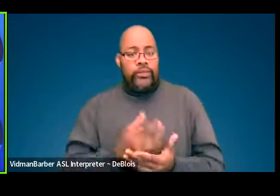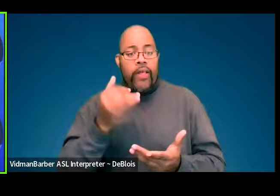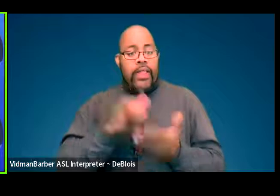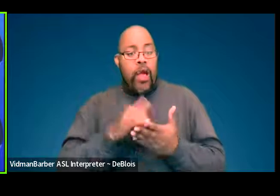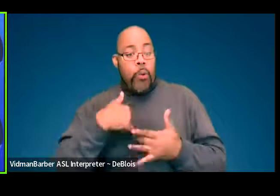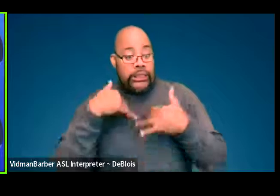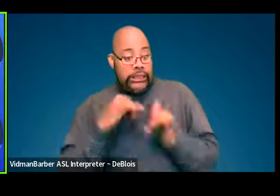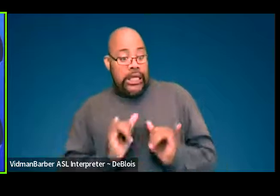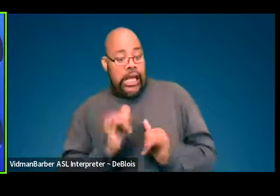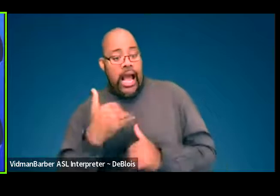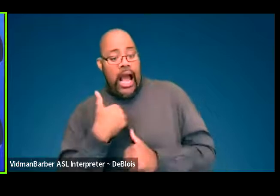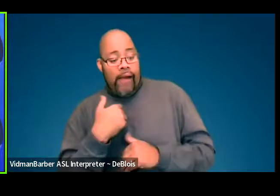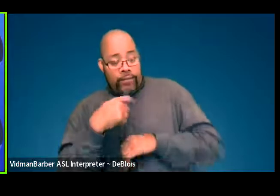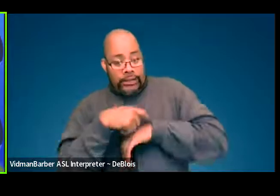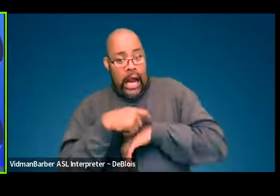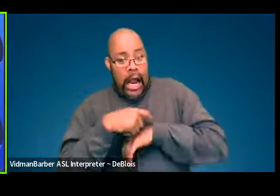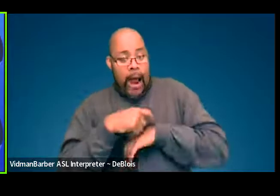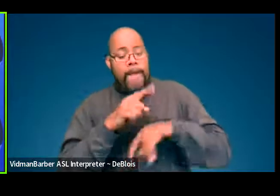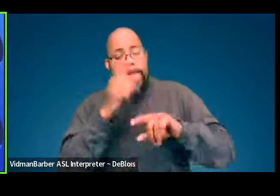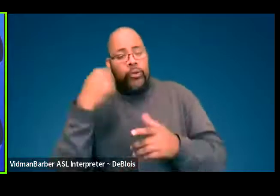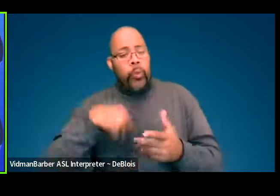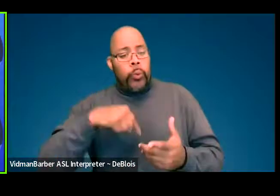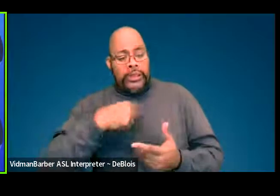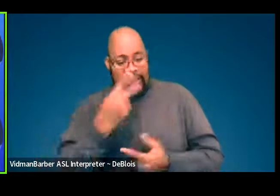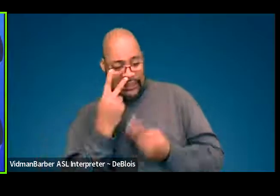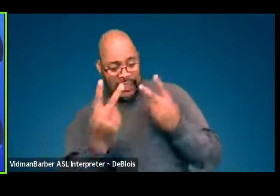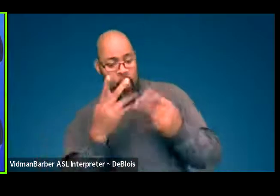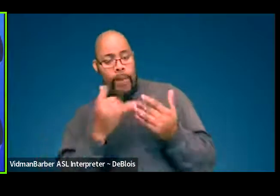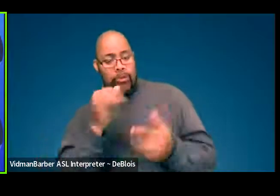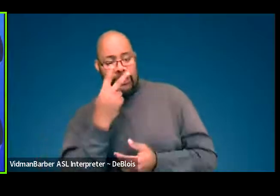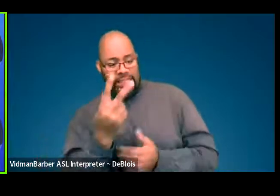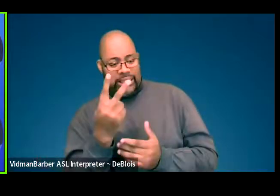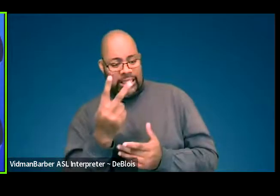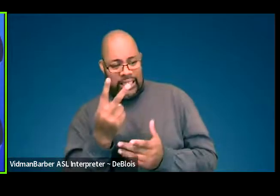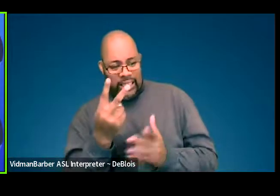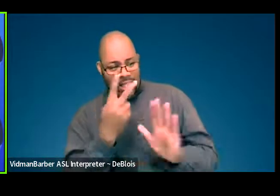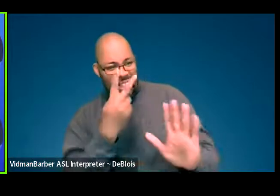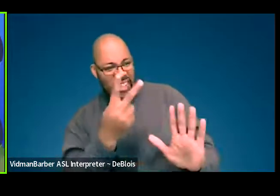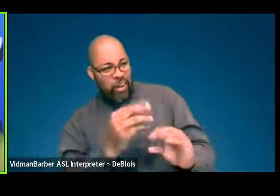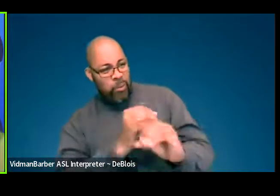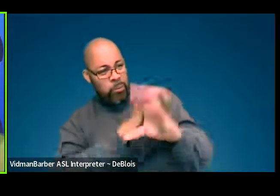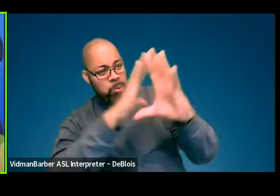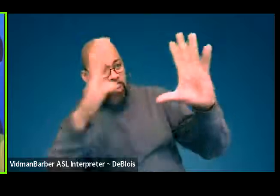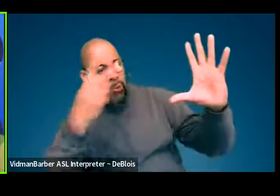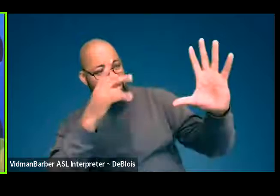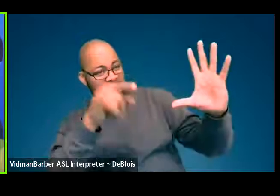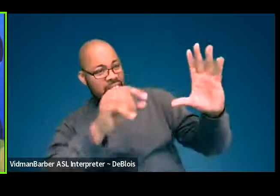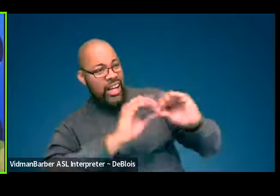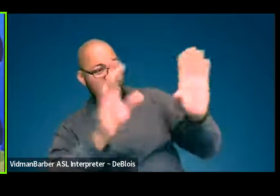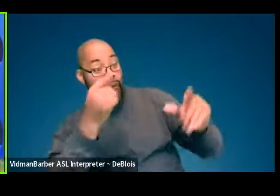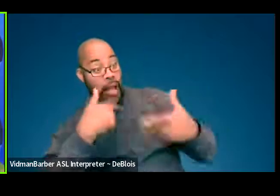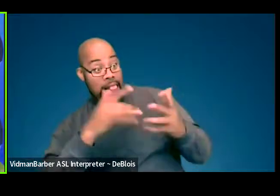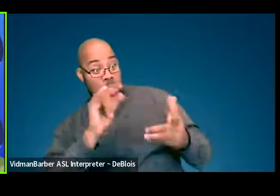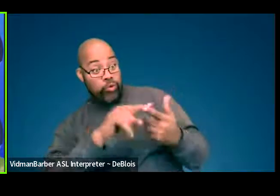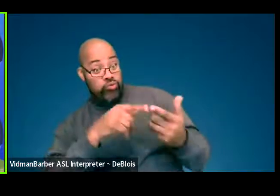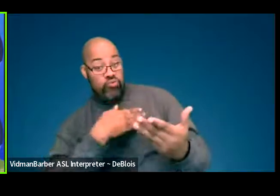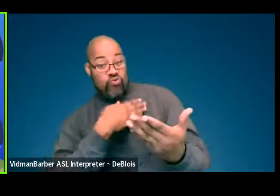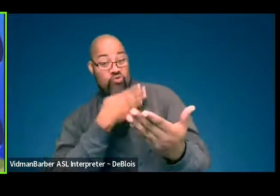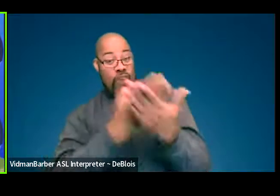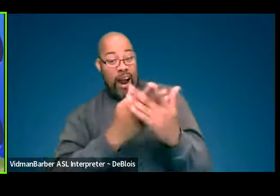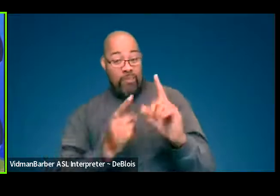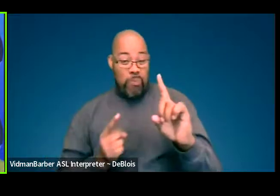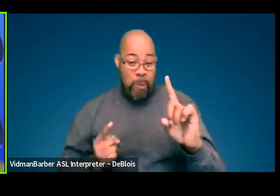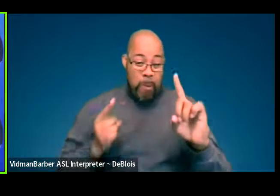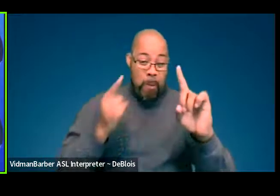we still have time, because it's almost like you see the writings on the wall. And so if we allow it to get that much